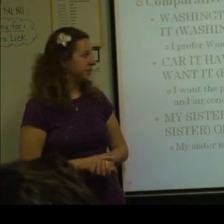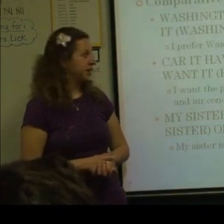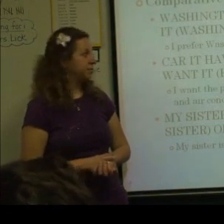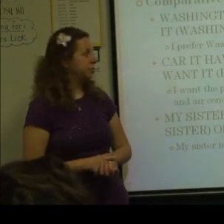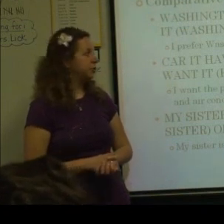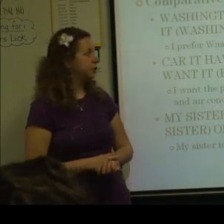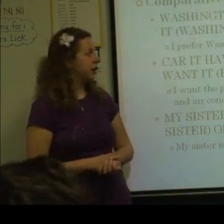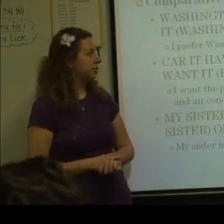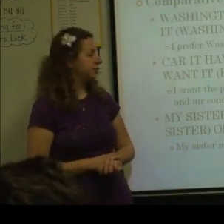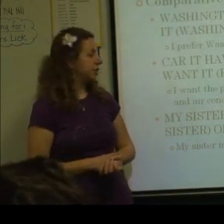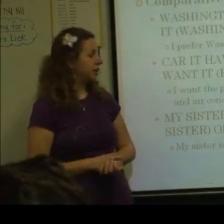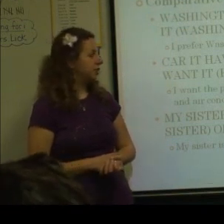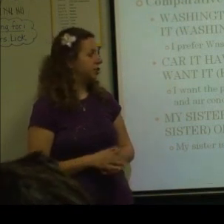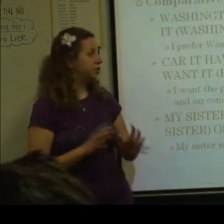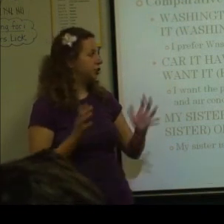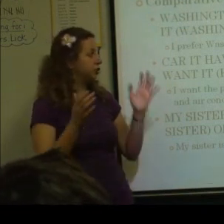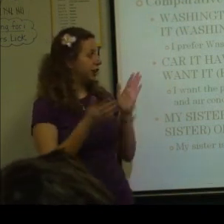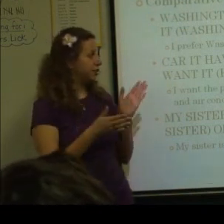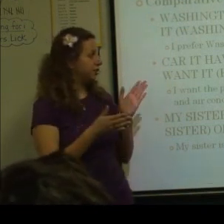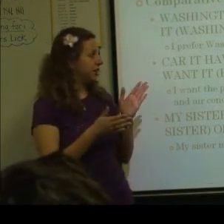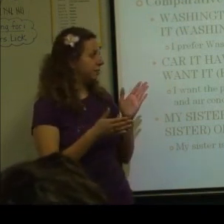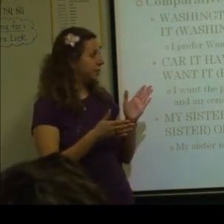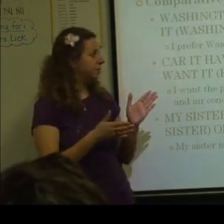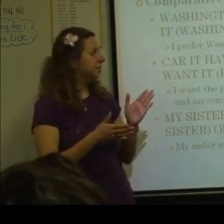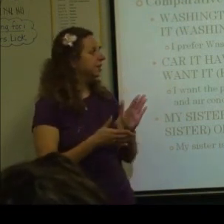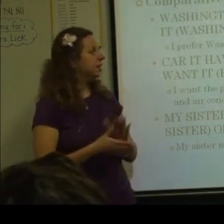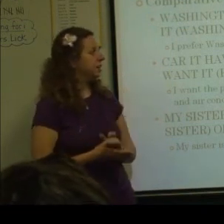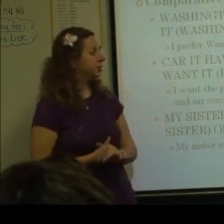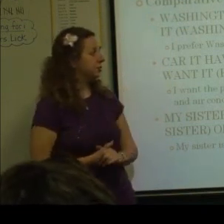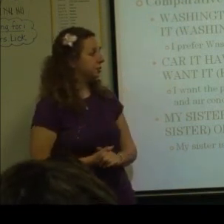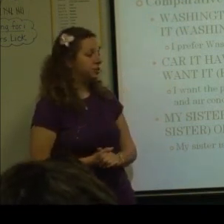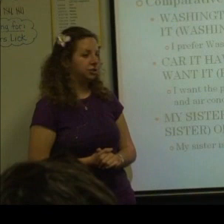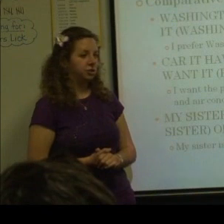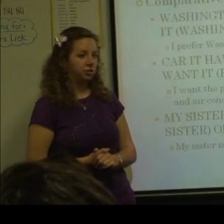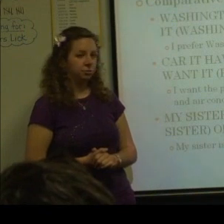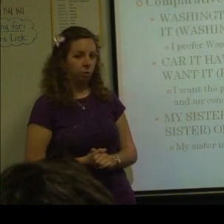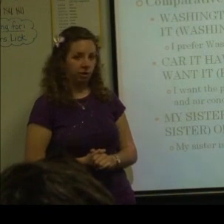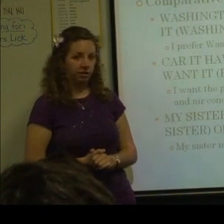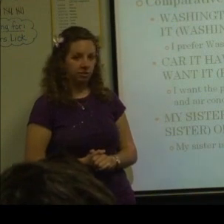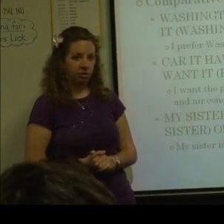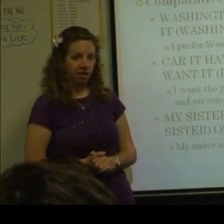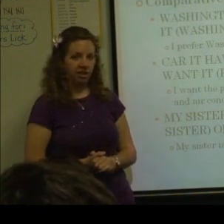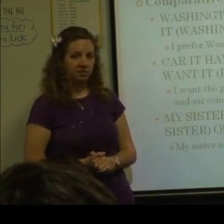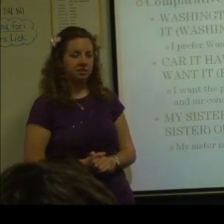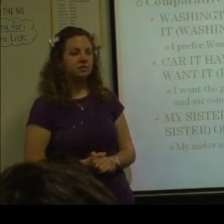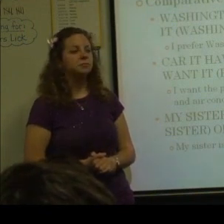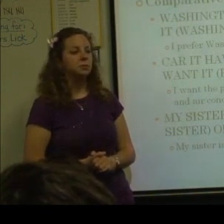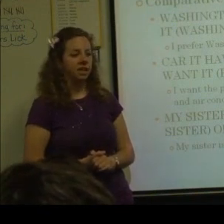Okay, then point to your other side, or turn to your other side, I mean, and you're going to do point, or it, plane.